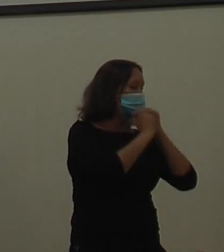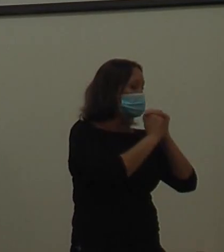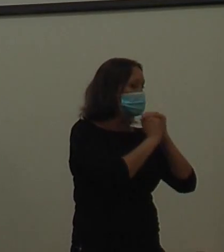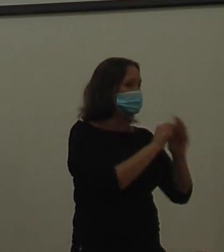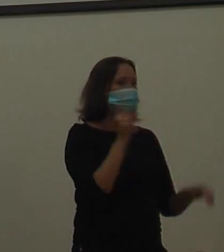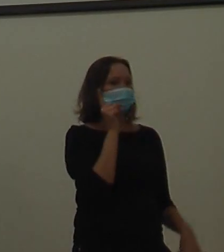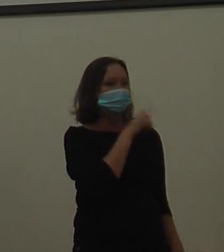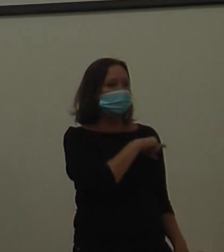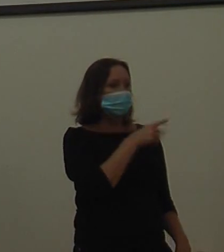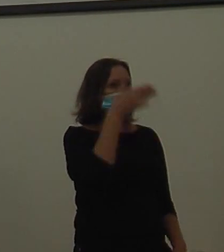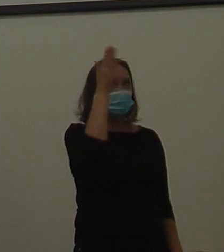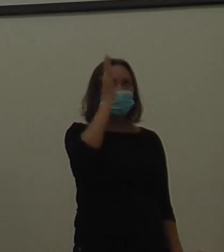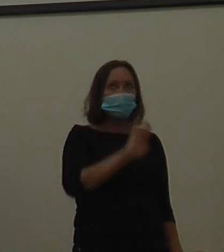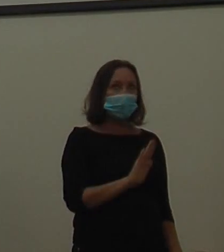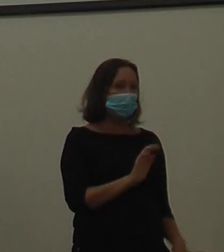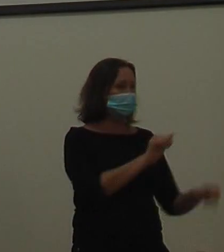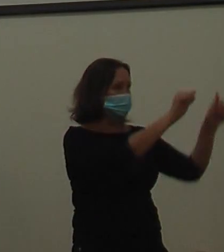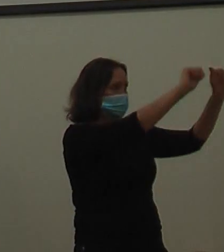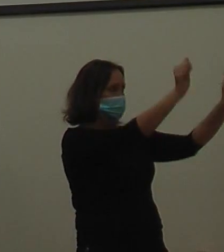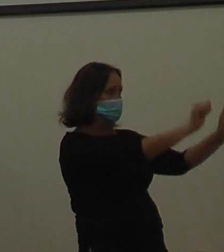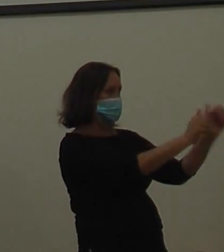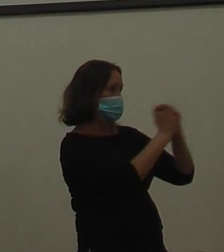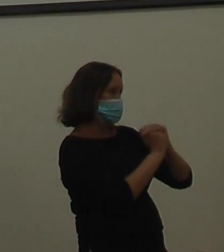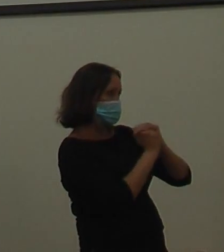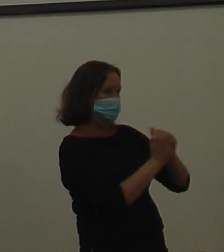They're not doing what God wants them to do.